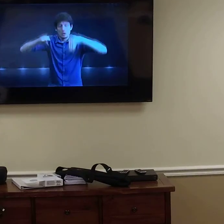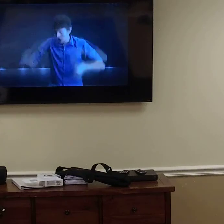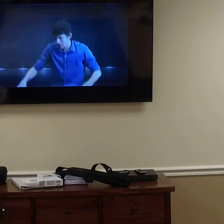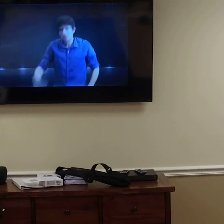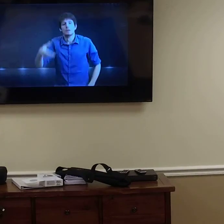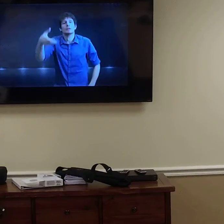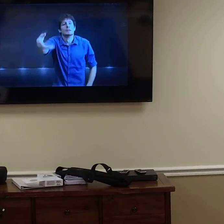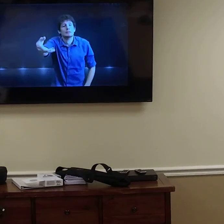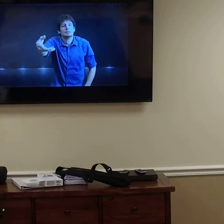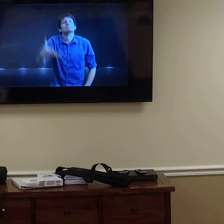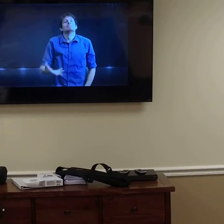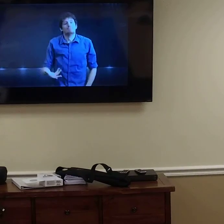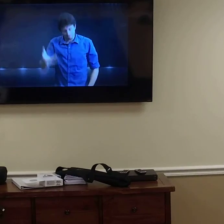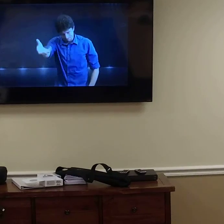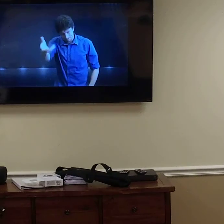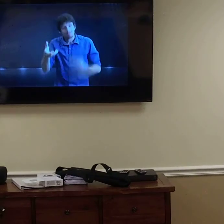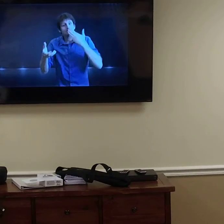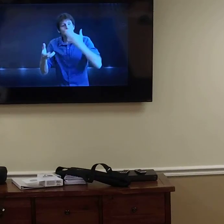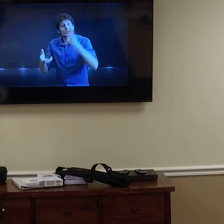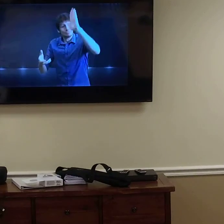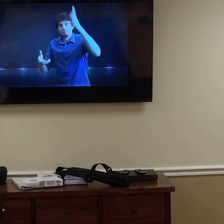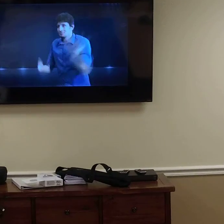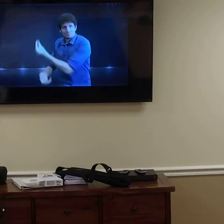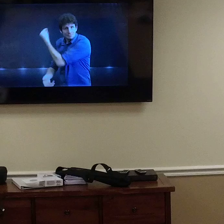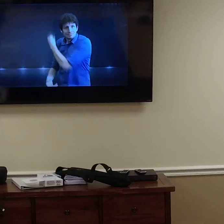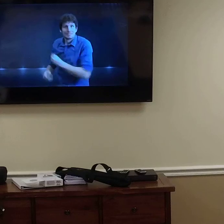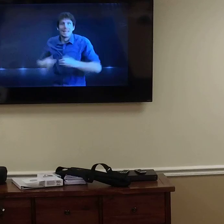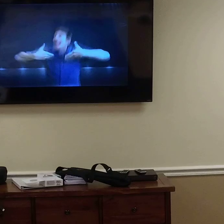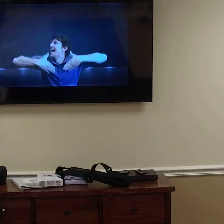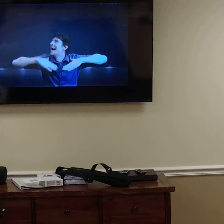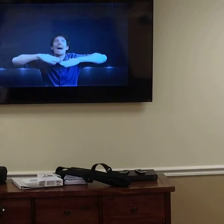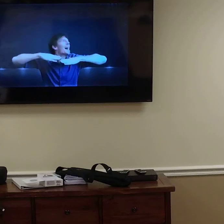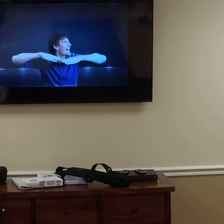So they arrive at the store. He gives them the eggs, and he leaves.